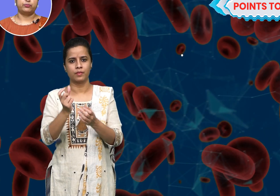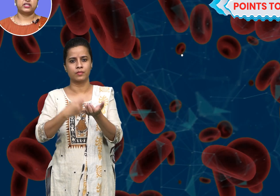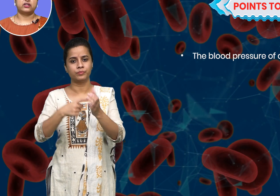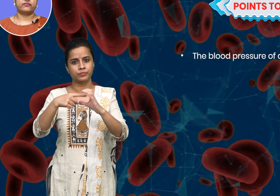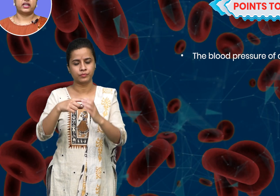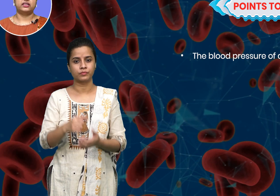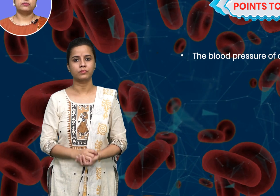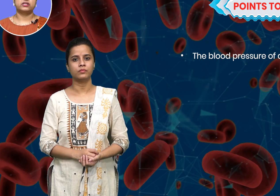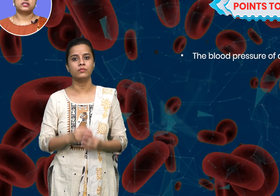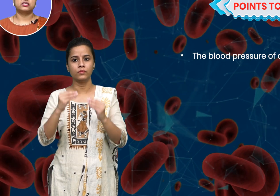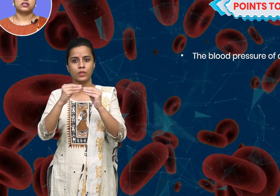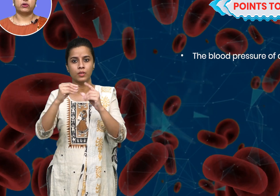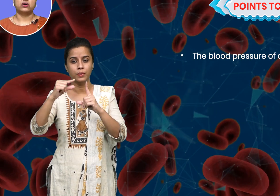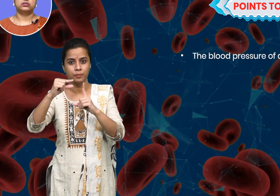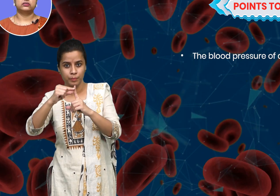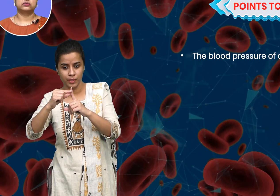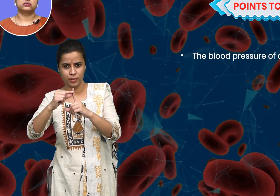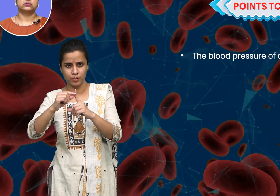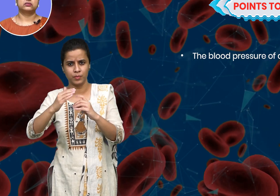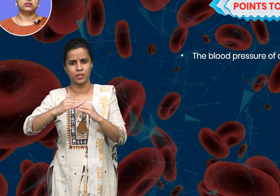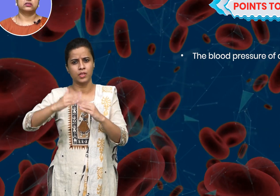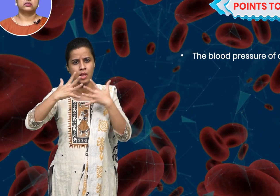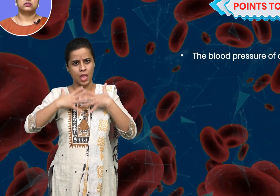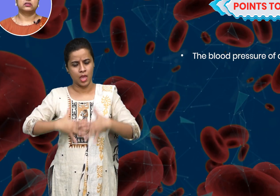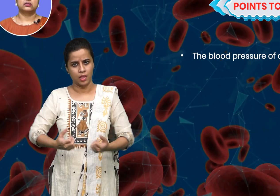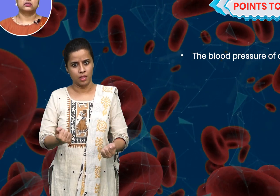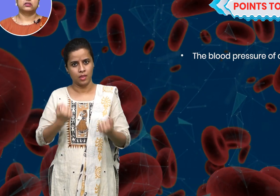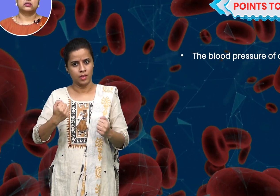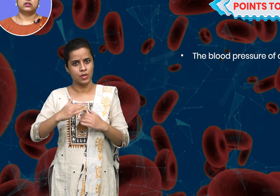The blood pressure of a healthy person is about